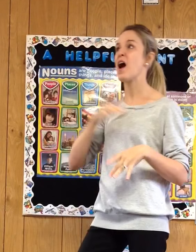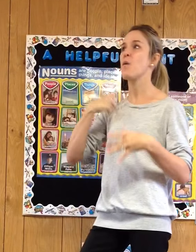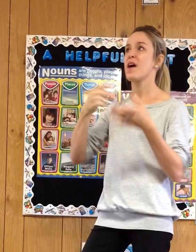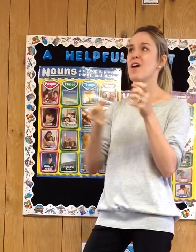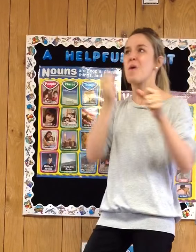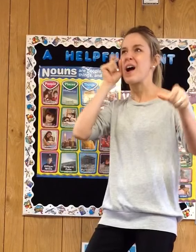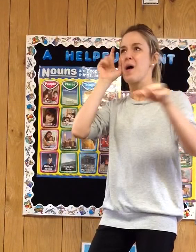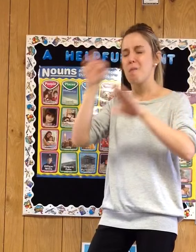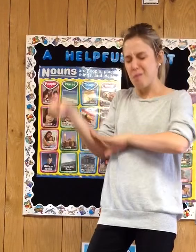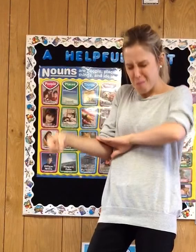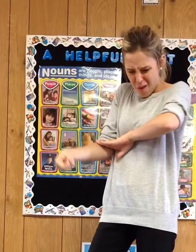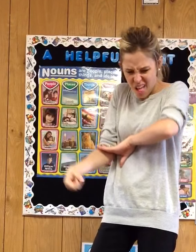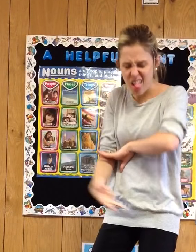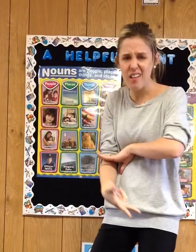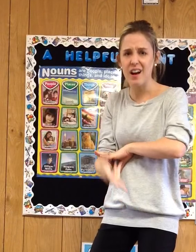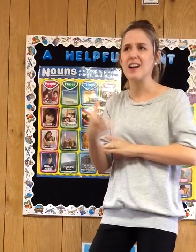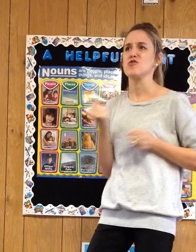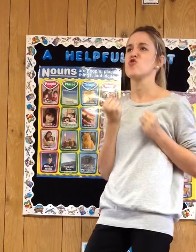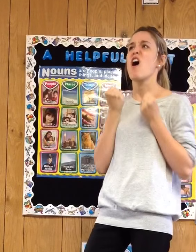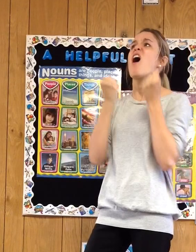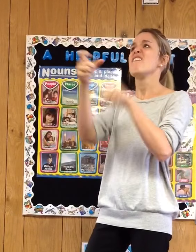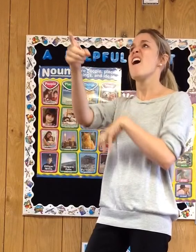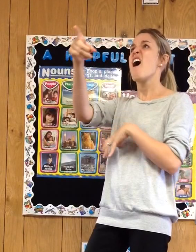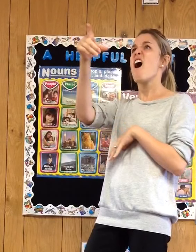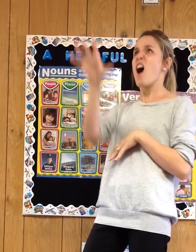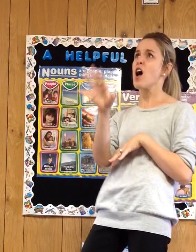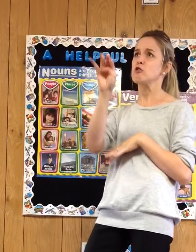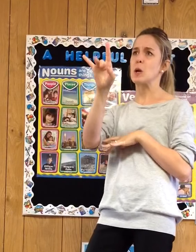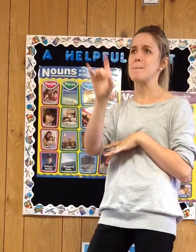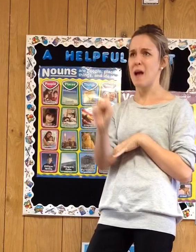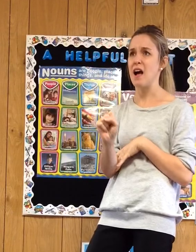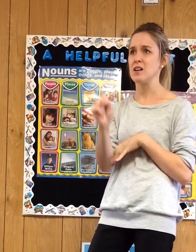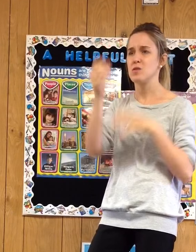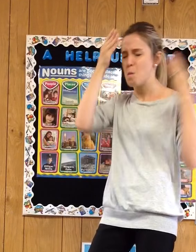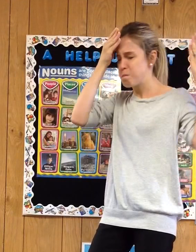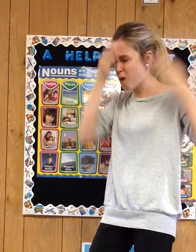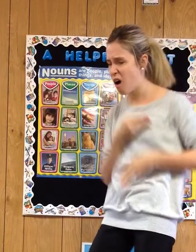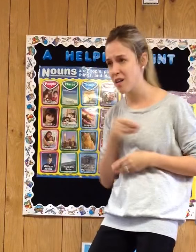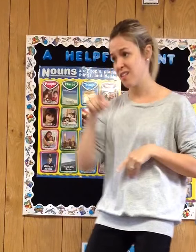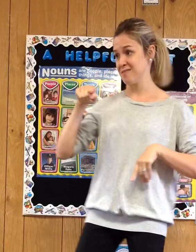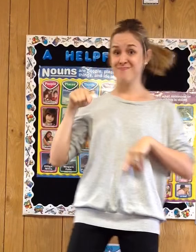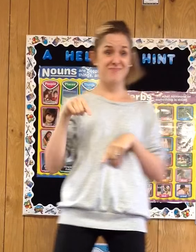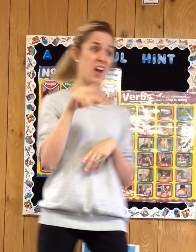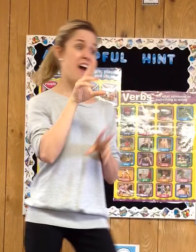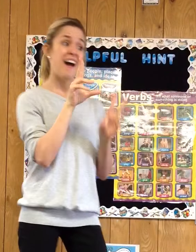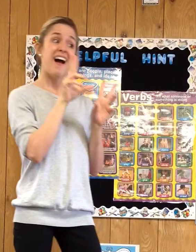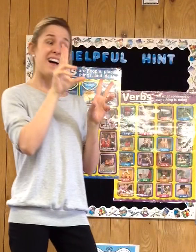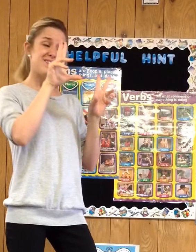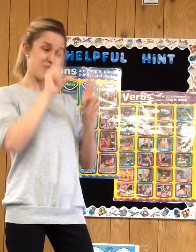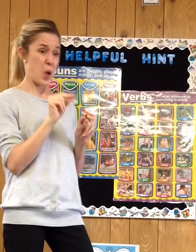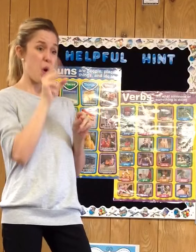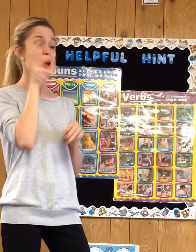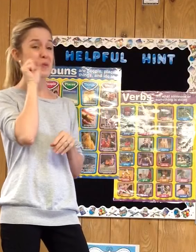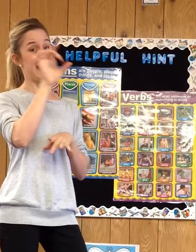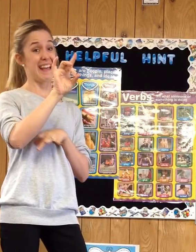of the night and drive 100 miles in total darkness. And that guy's like, actually, it was